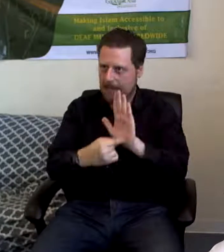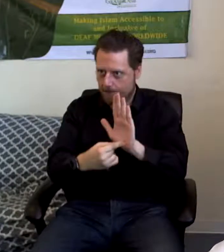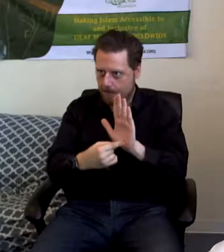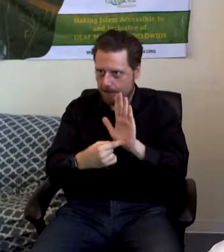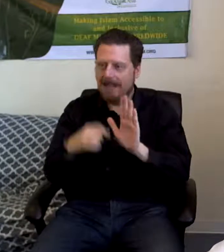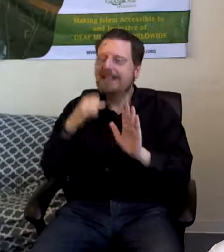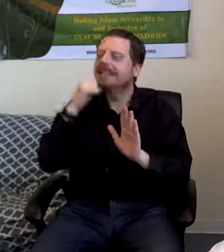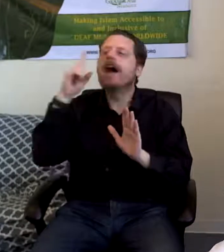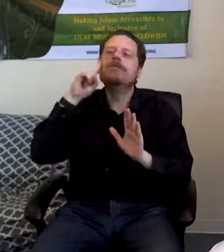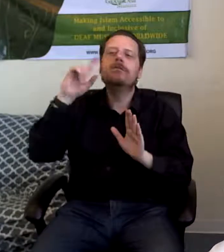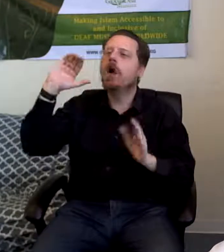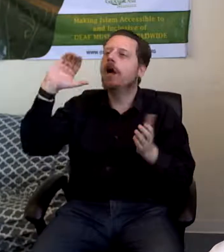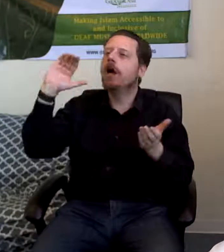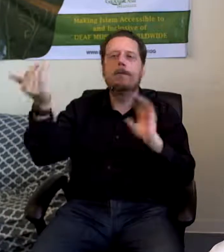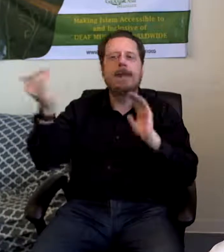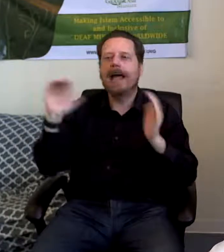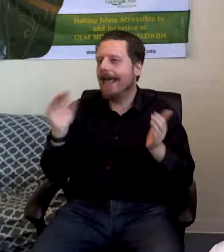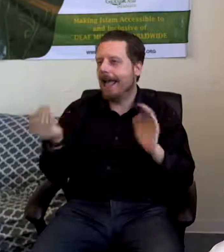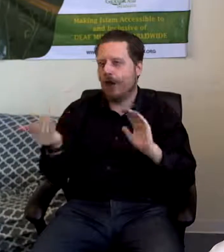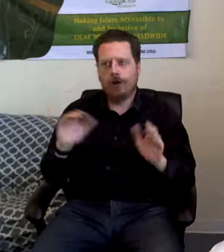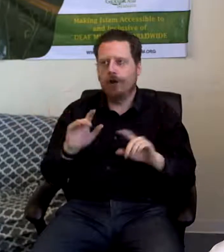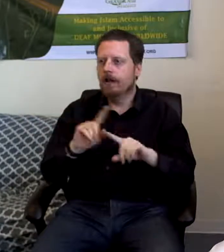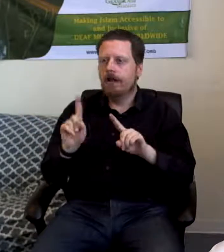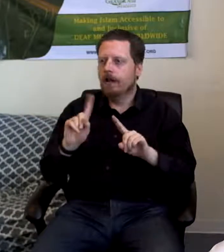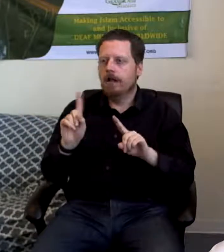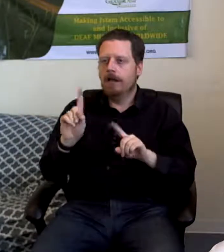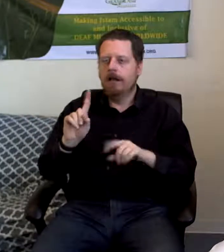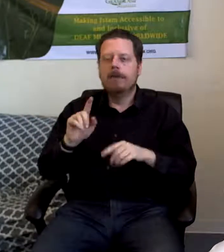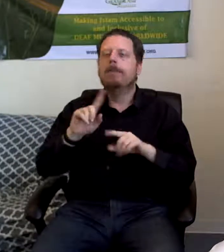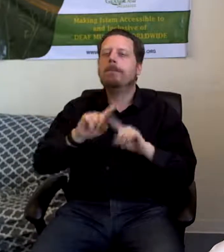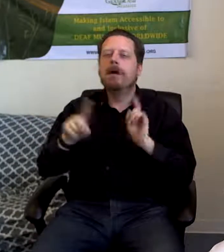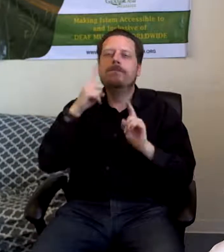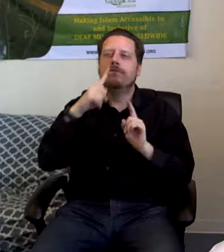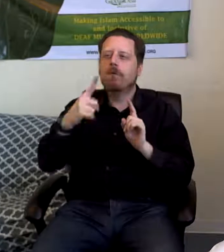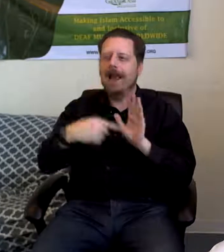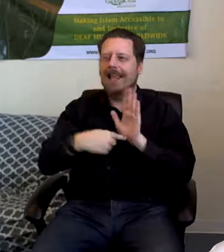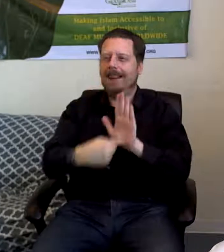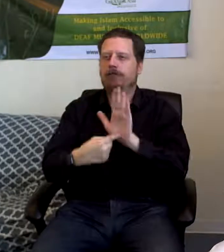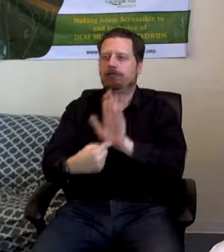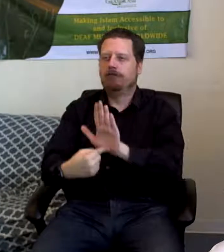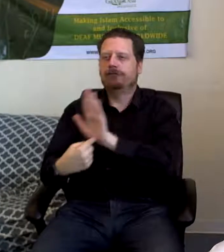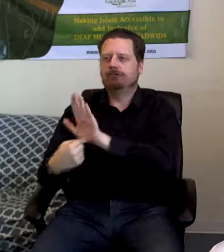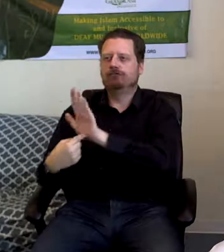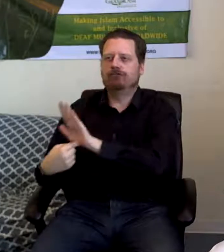for comparison, but for illustrations,